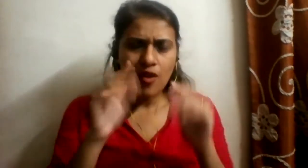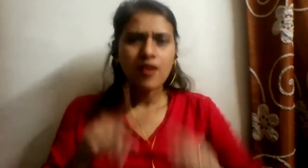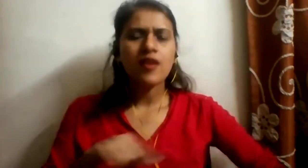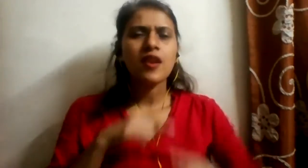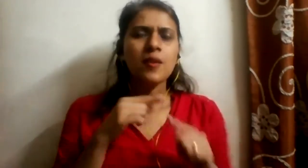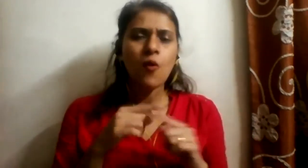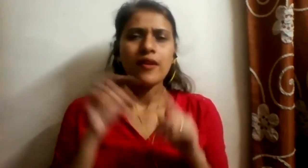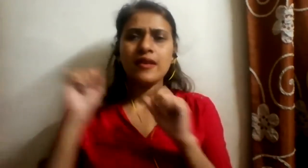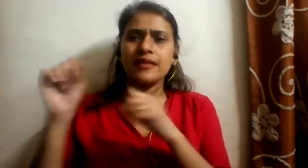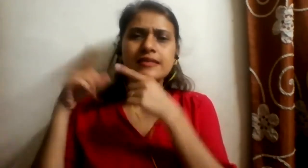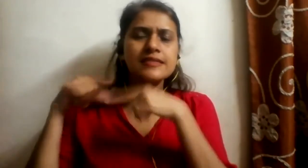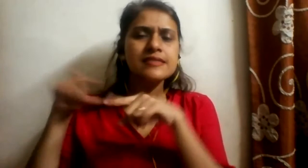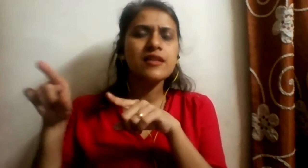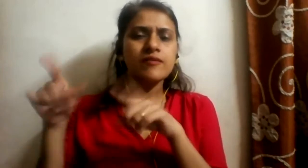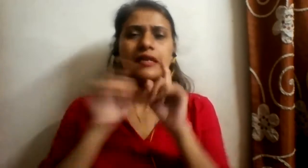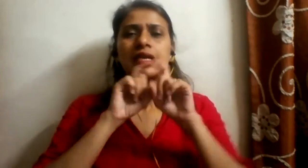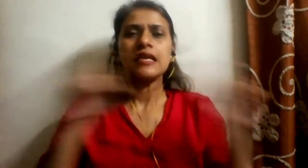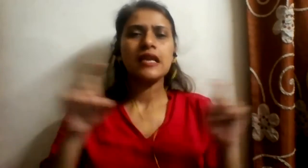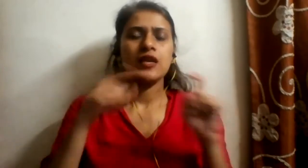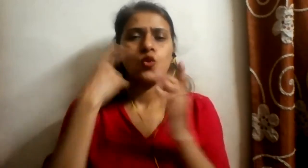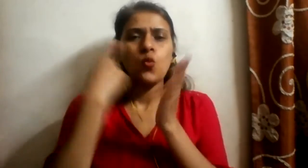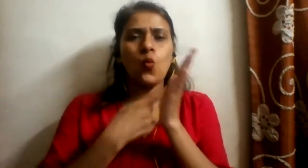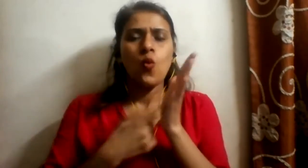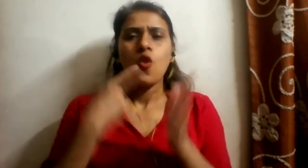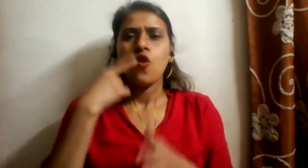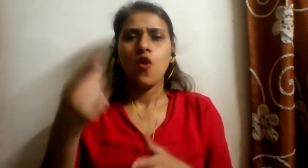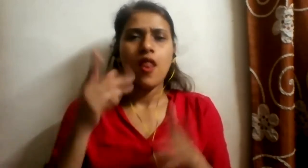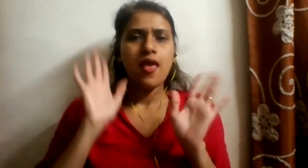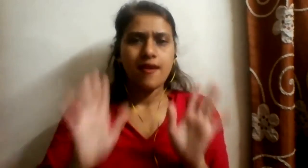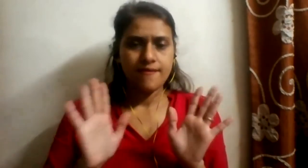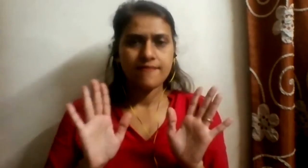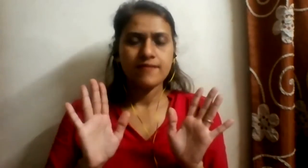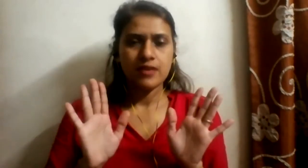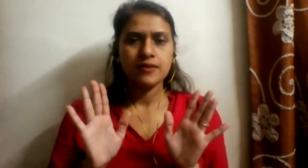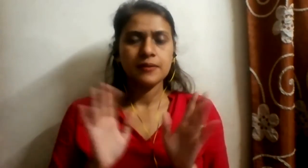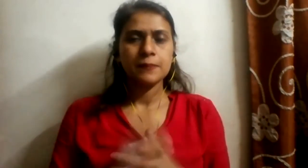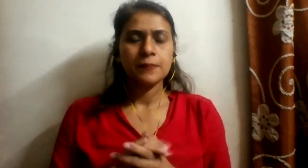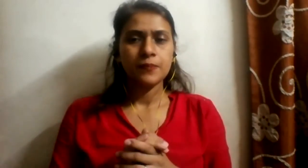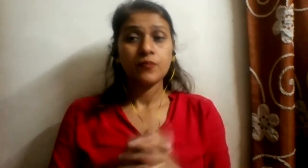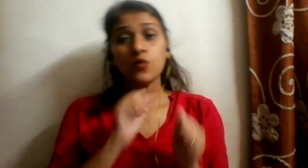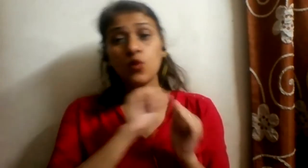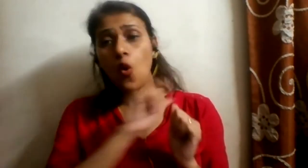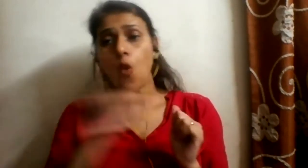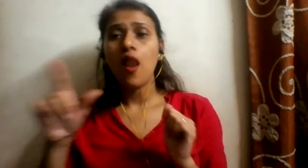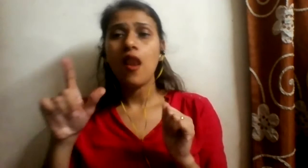given clear instructions to the Cabinet Secretary, and all the departments and ministries are